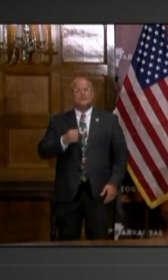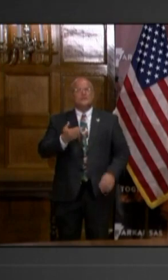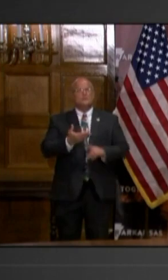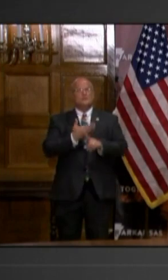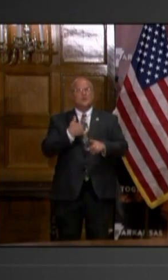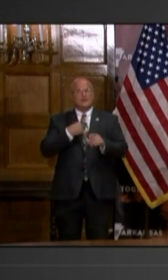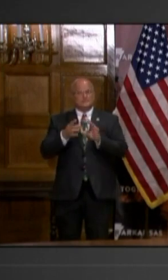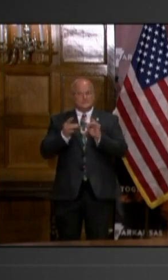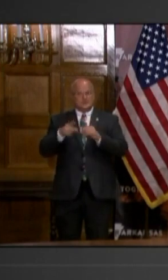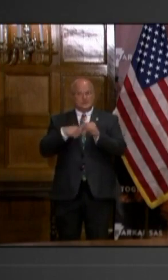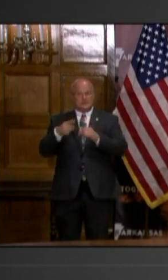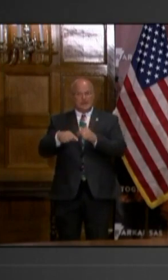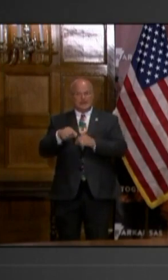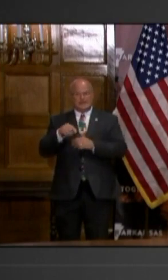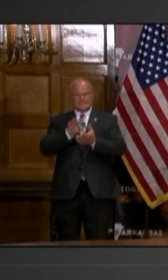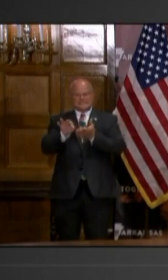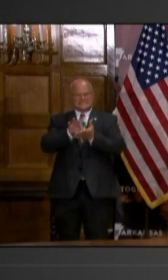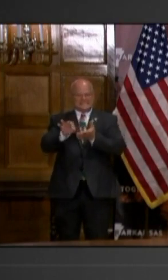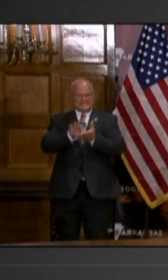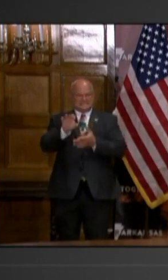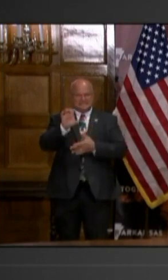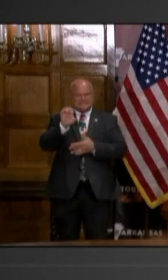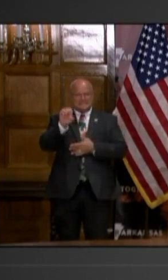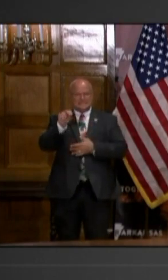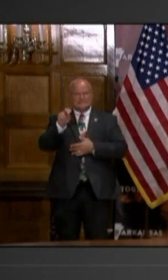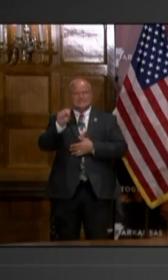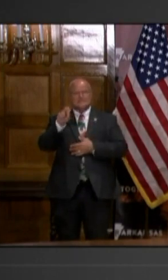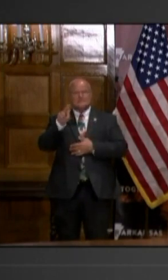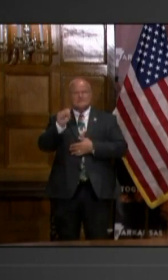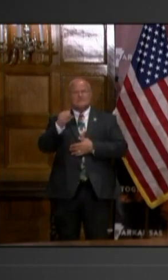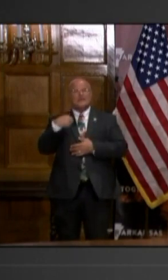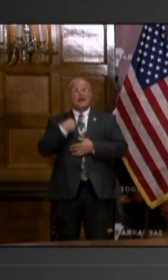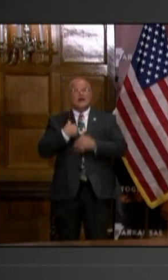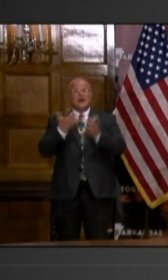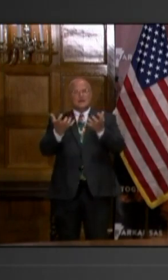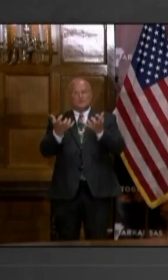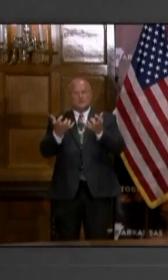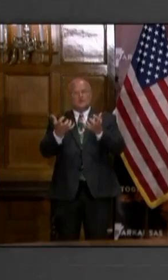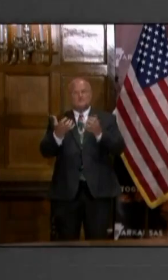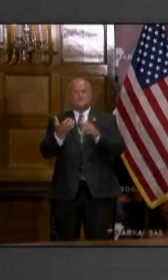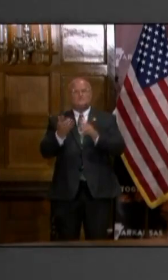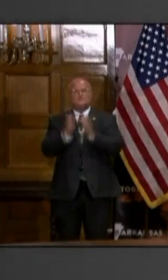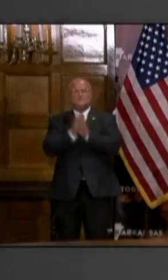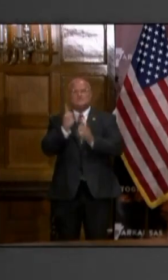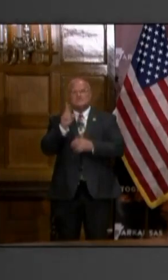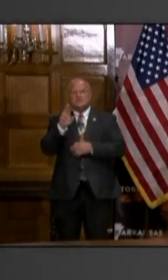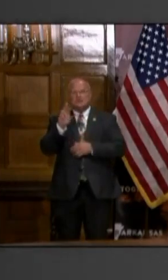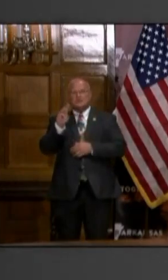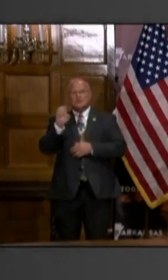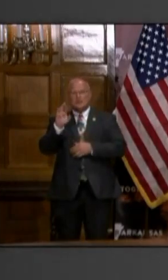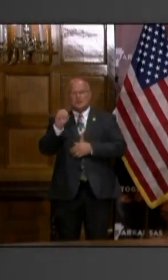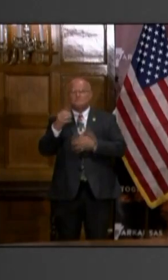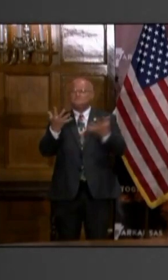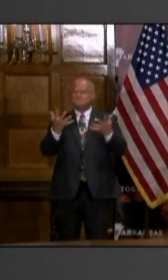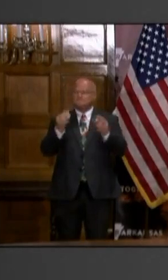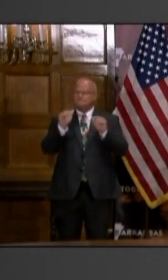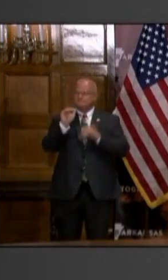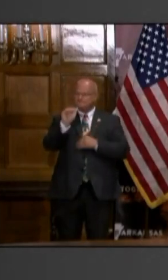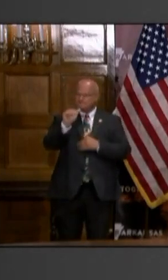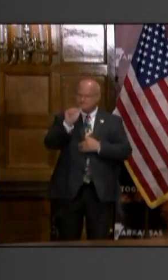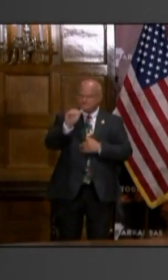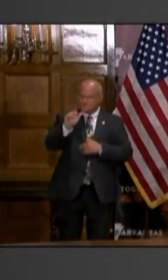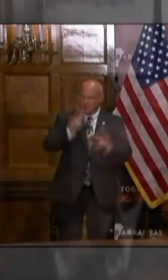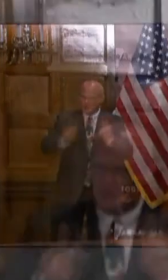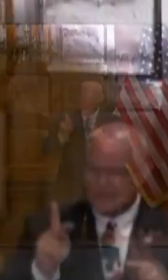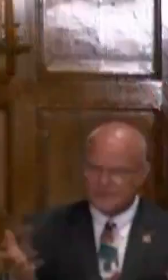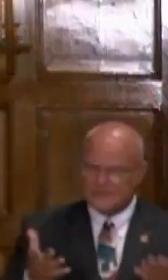before I make my remarks on the census, I'll ask Dr. Romero to come. Before I do, I just want to urge all Arkansans as we